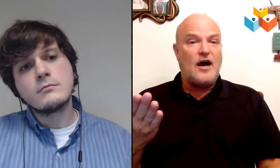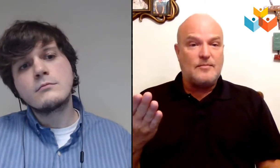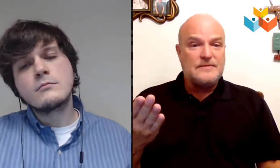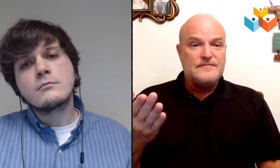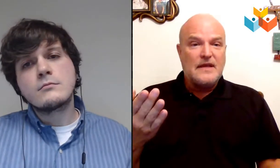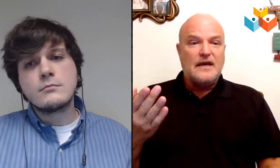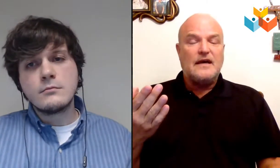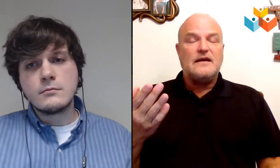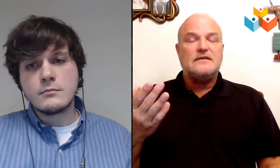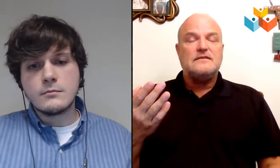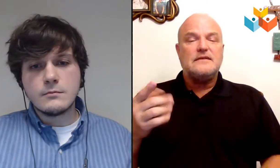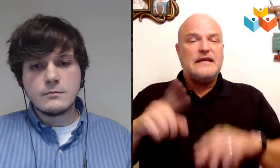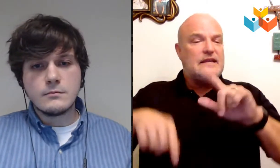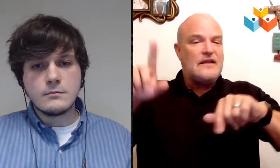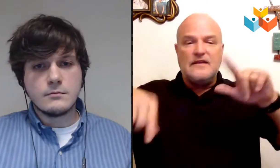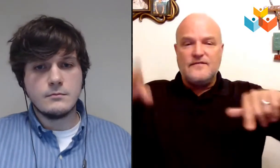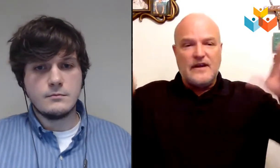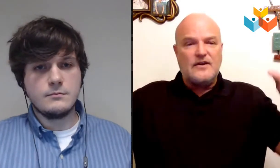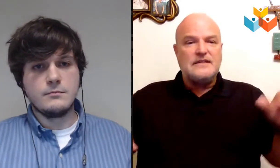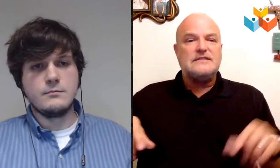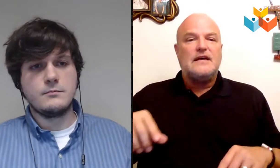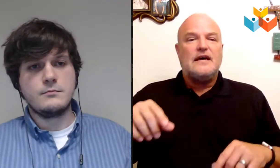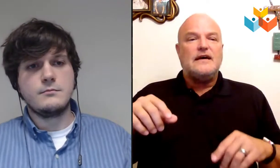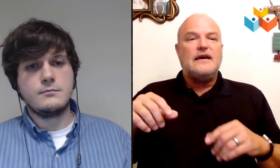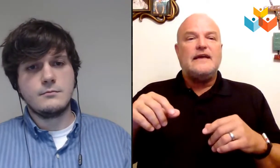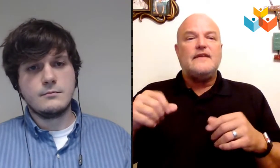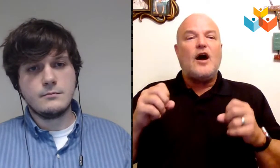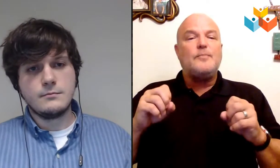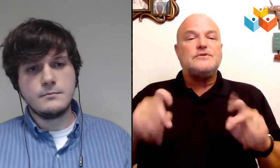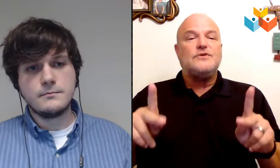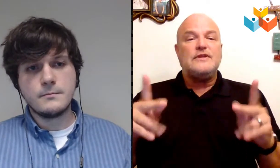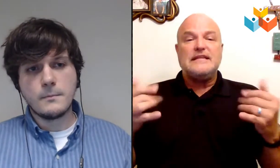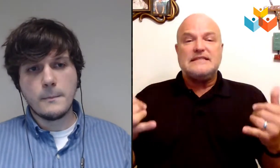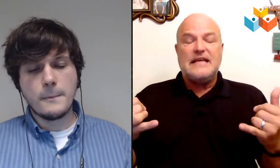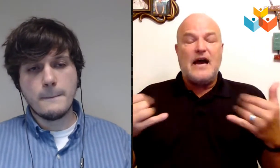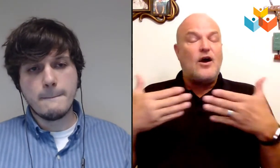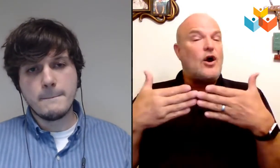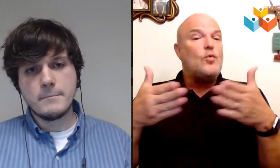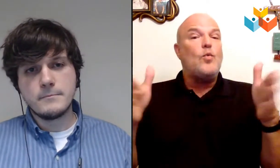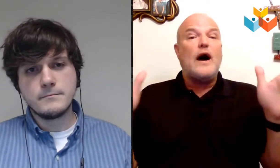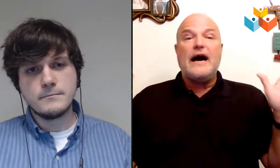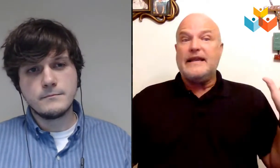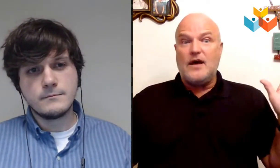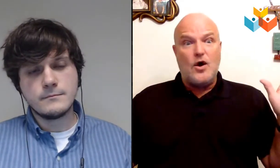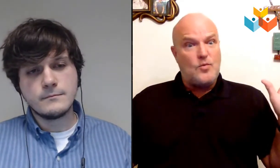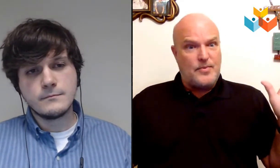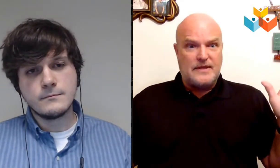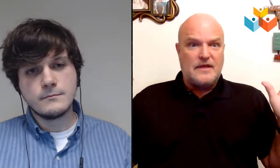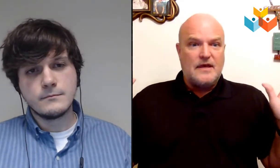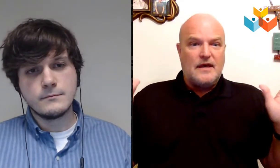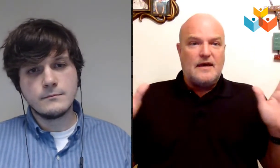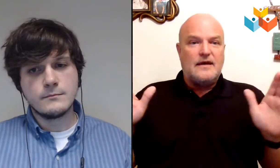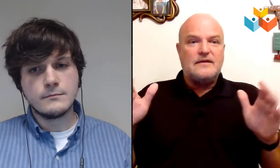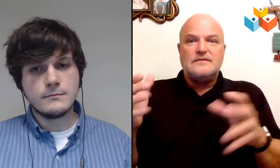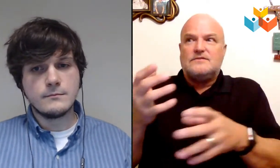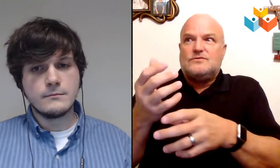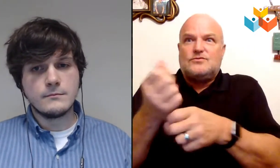paying job. And it varies, and the opportunities now are wide